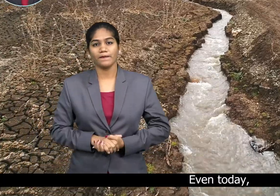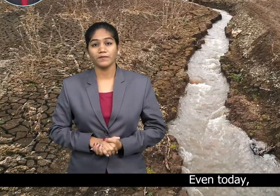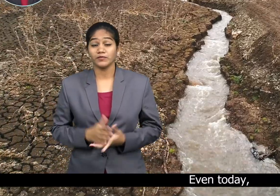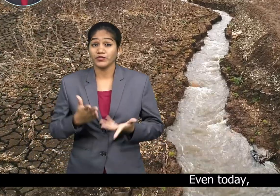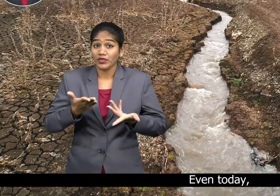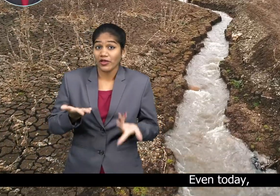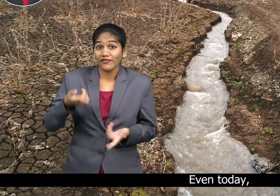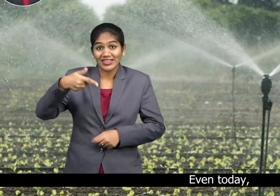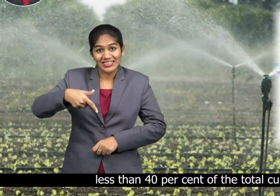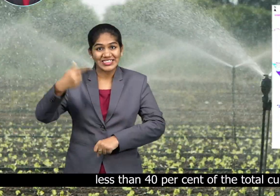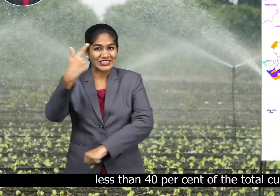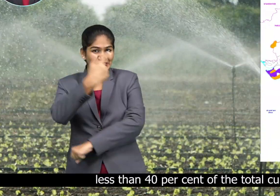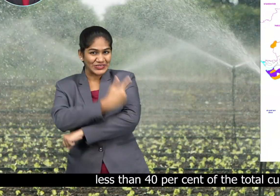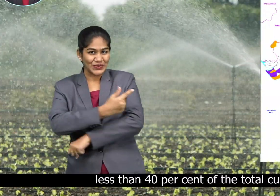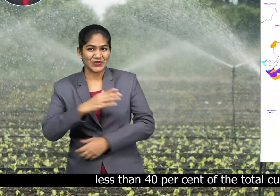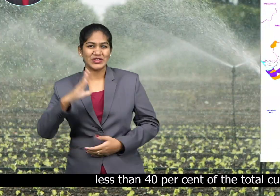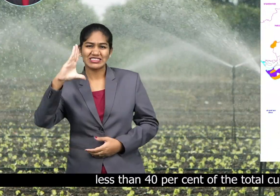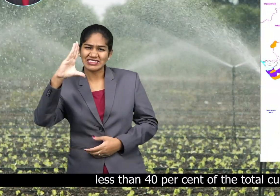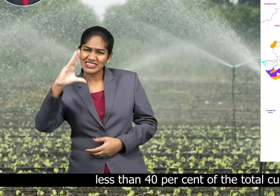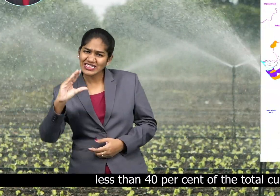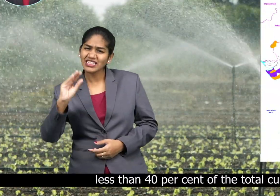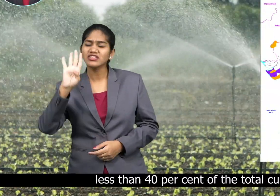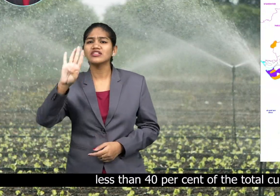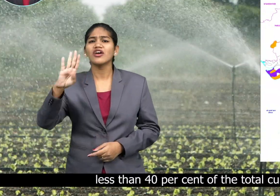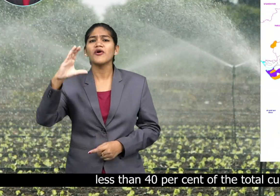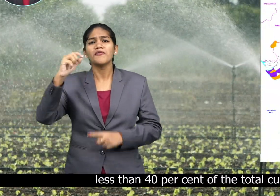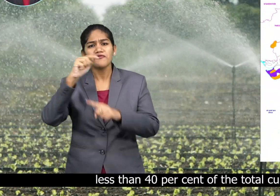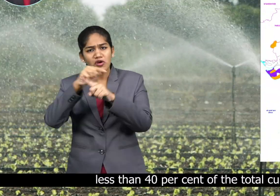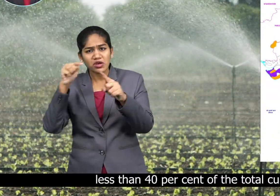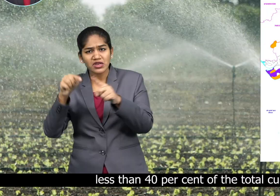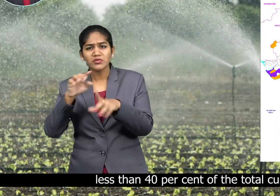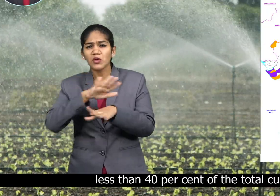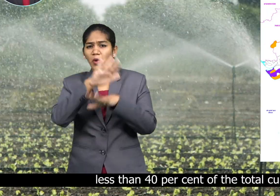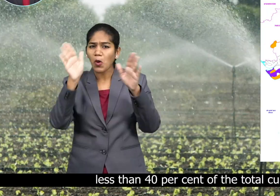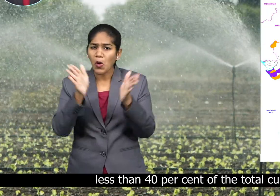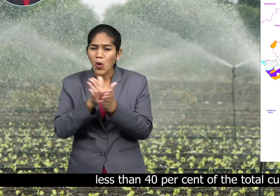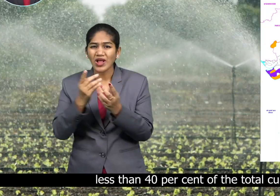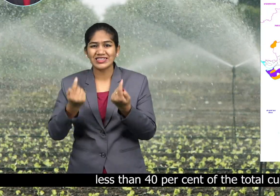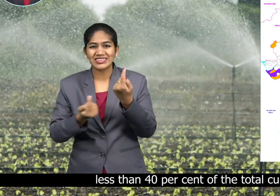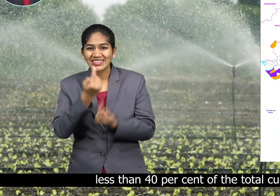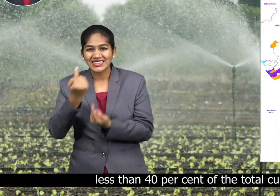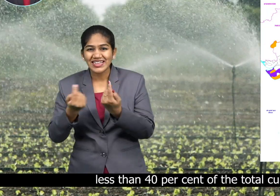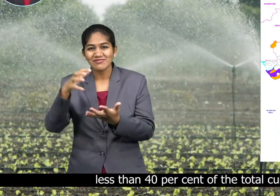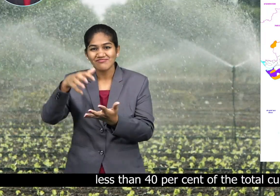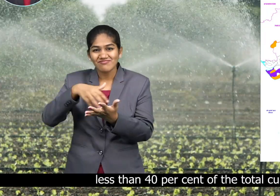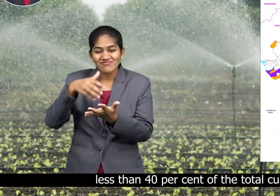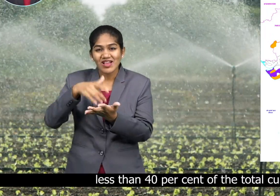Even today, less than 40% of the total cultivated area